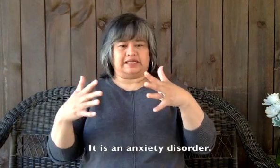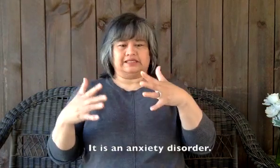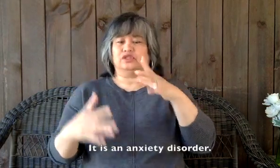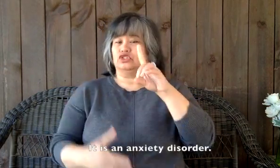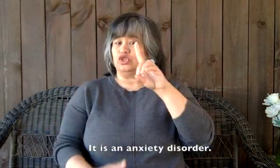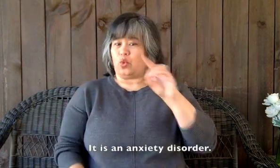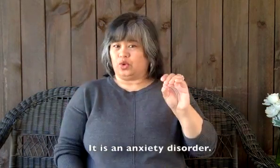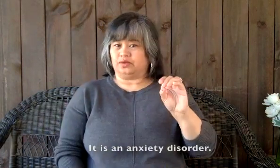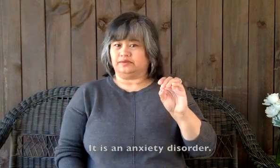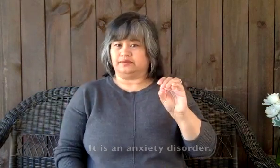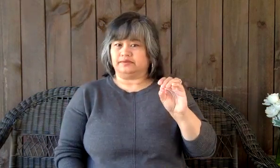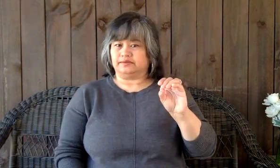It's an anxiety disorder.